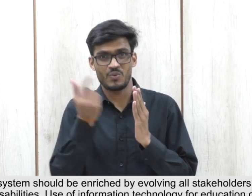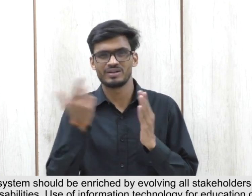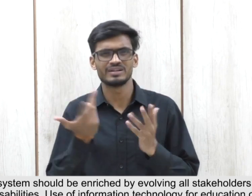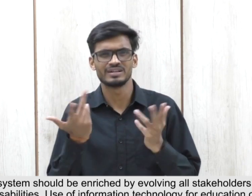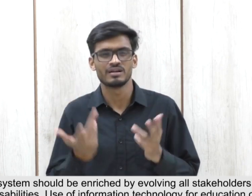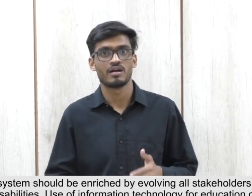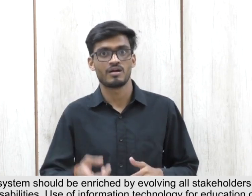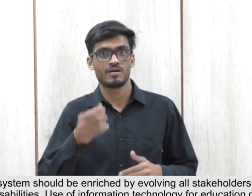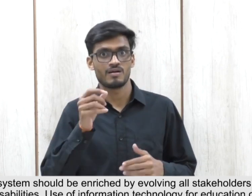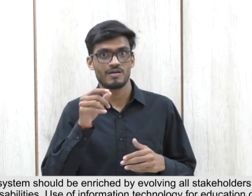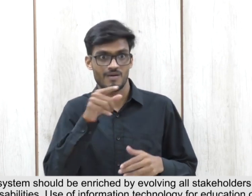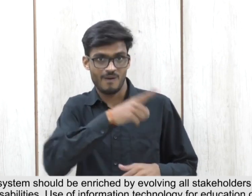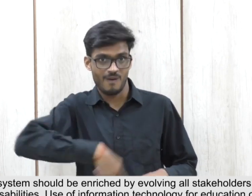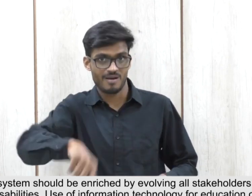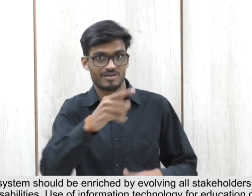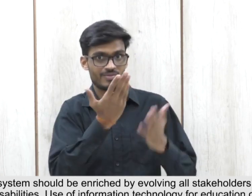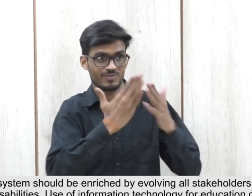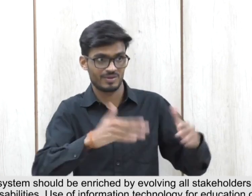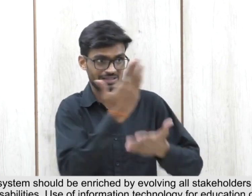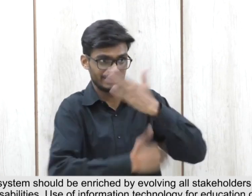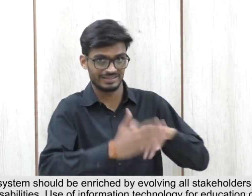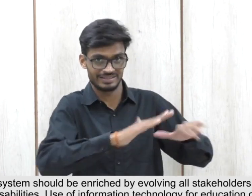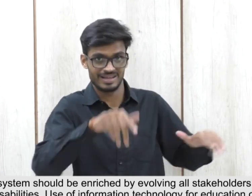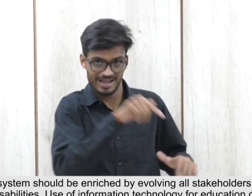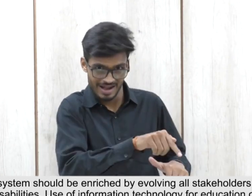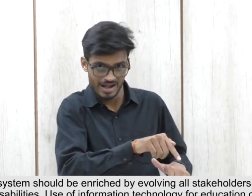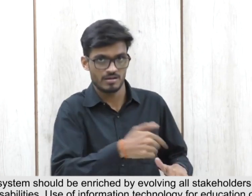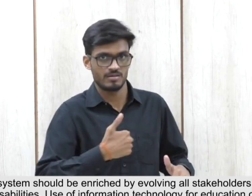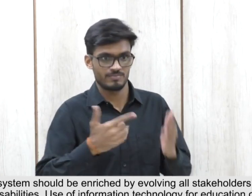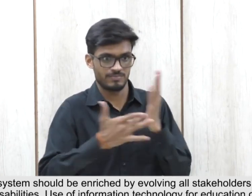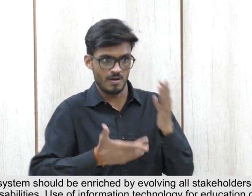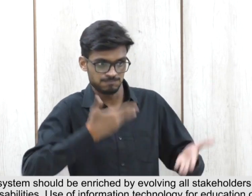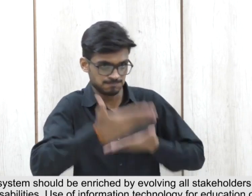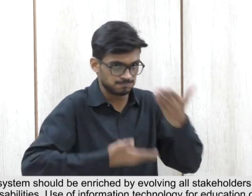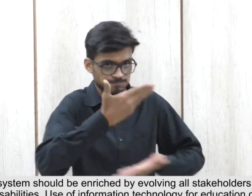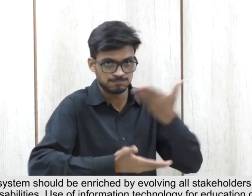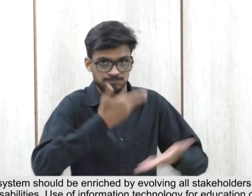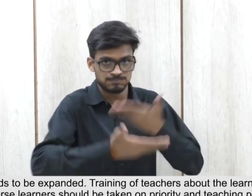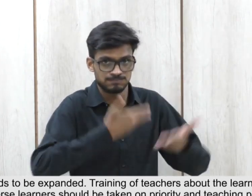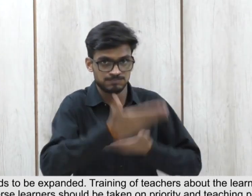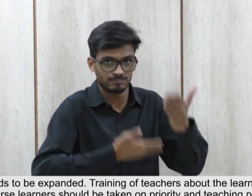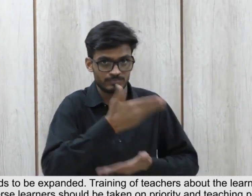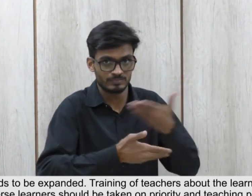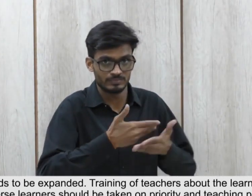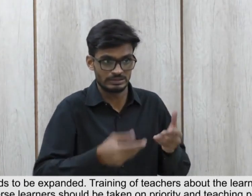Use of information technology for education of children with disabilities needs to be expanded.